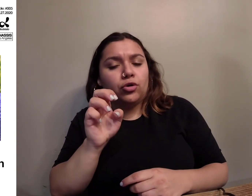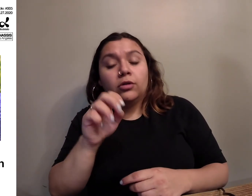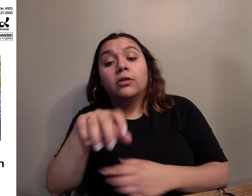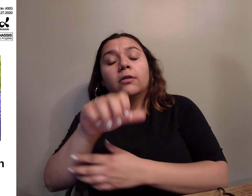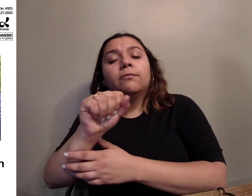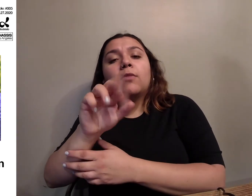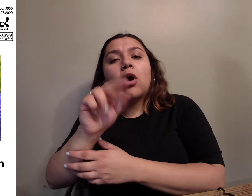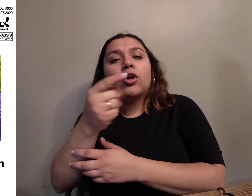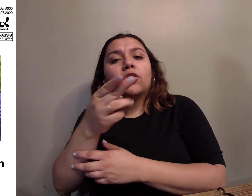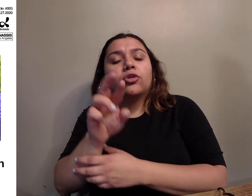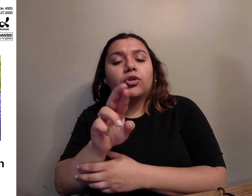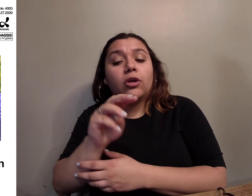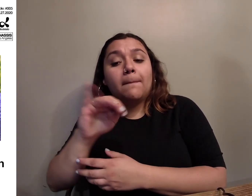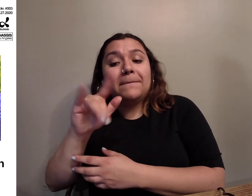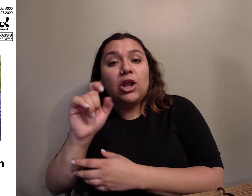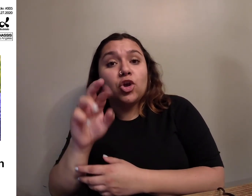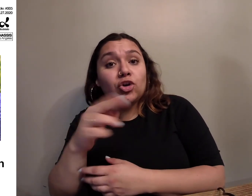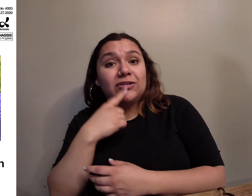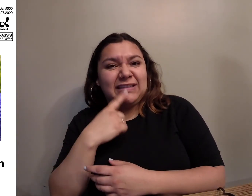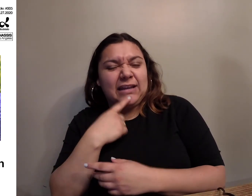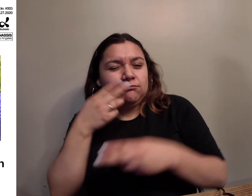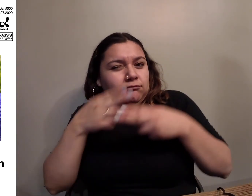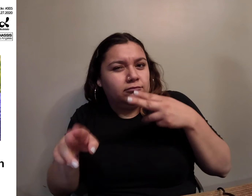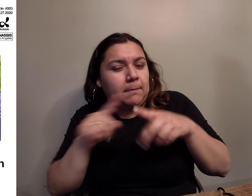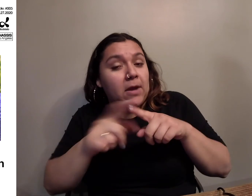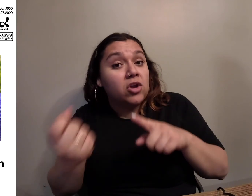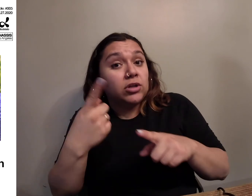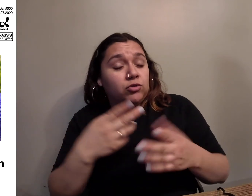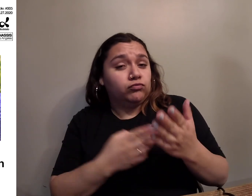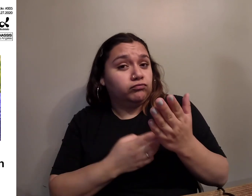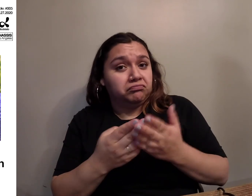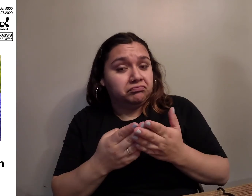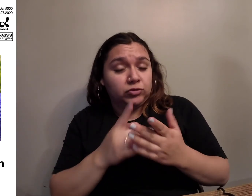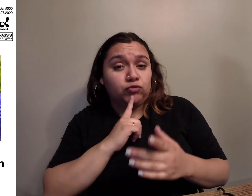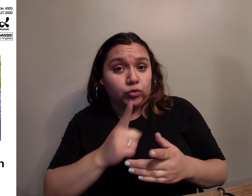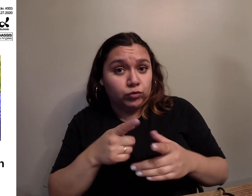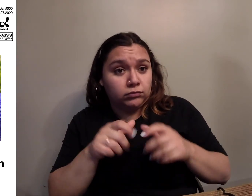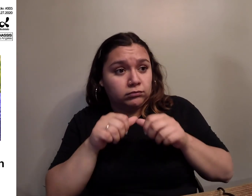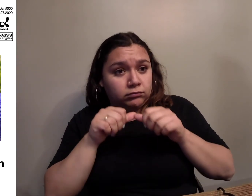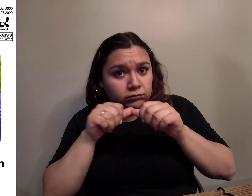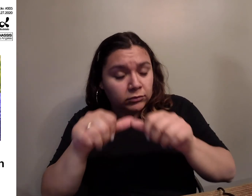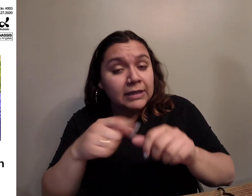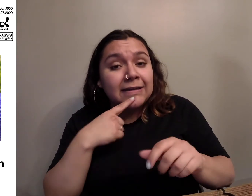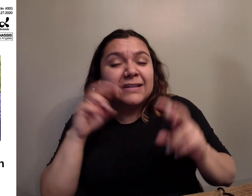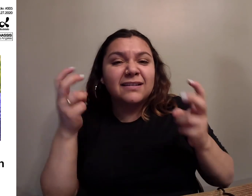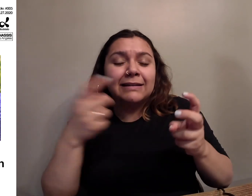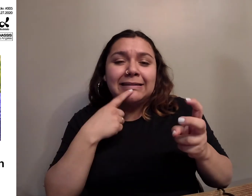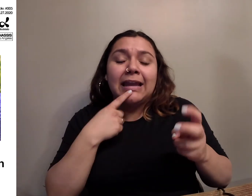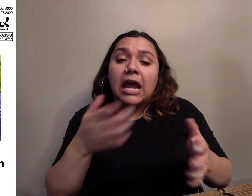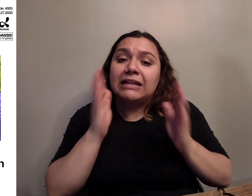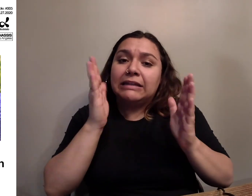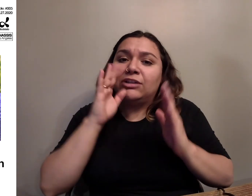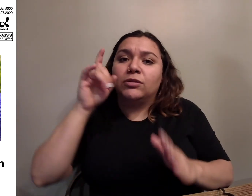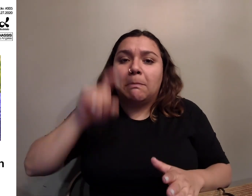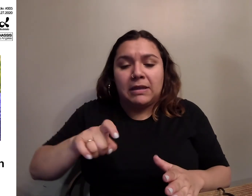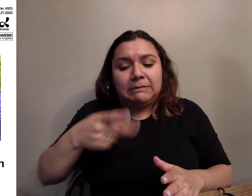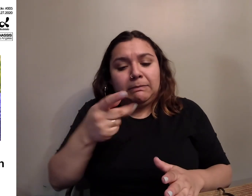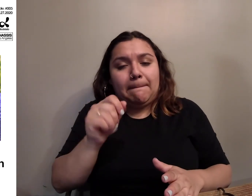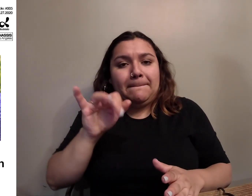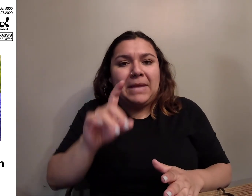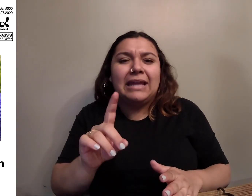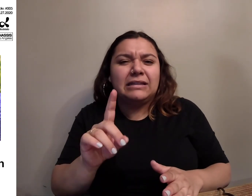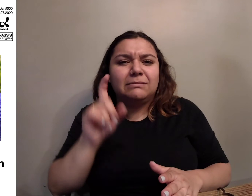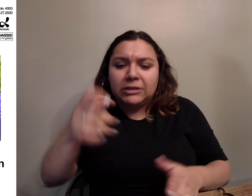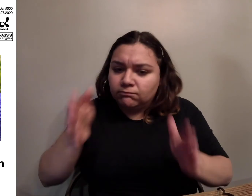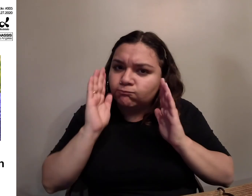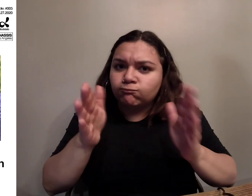so true, which is attention must be paid. Or, Simone Weil's wonderful comment where she